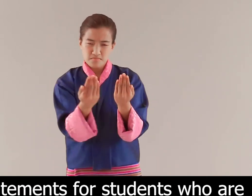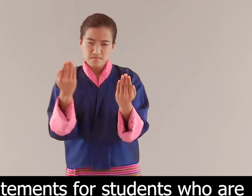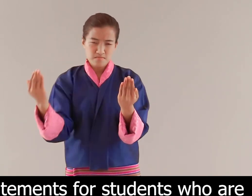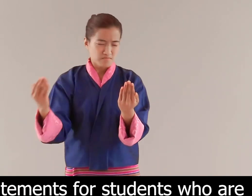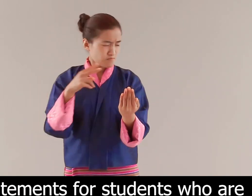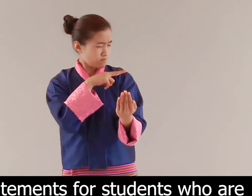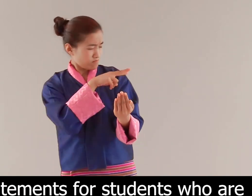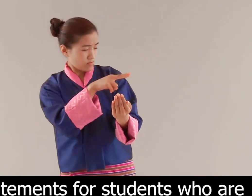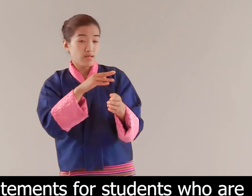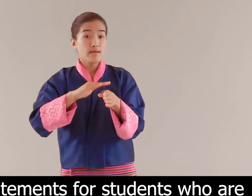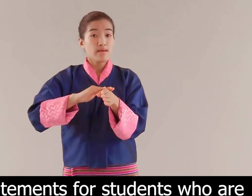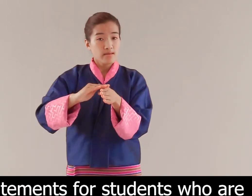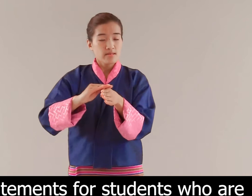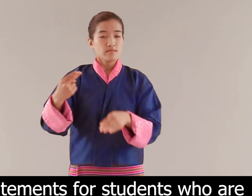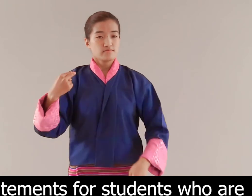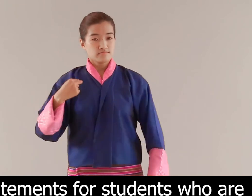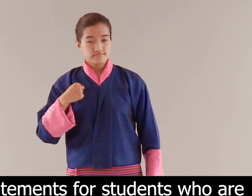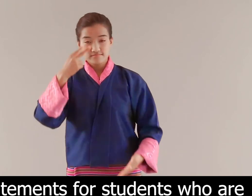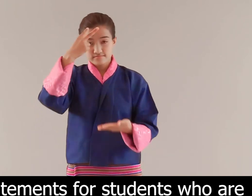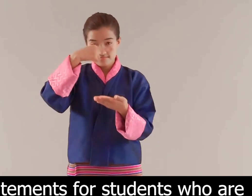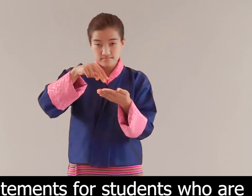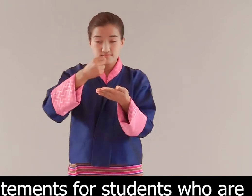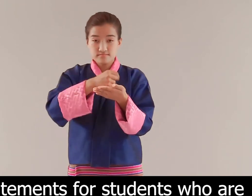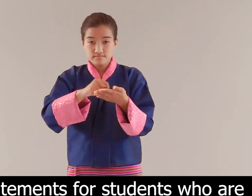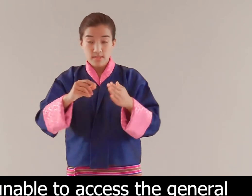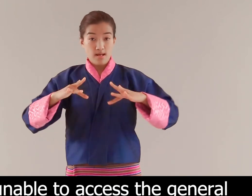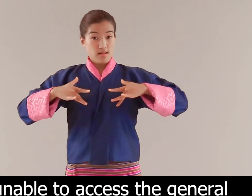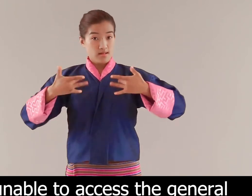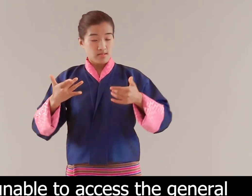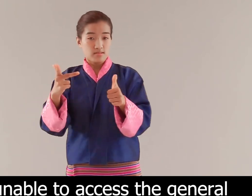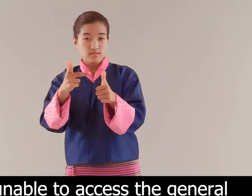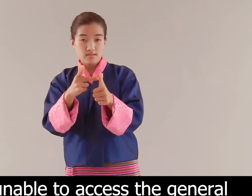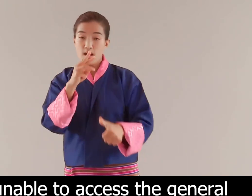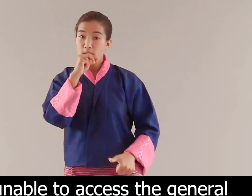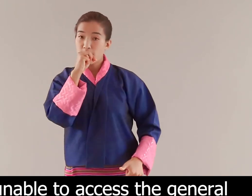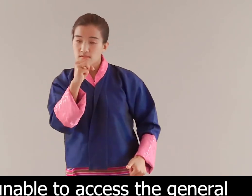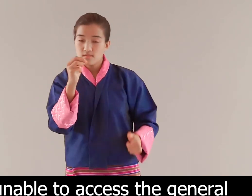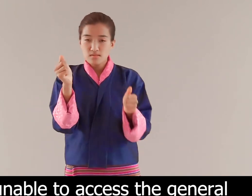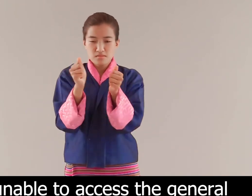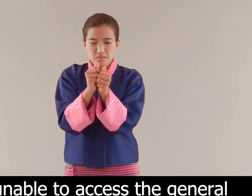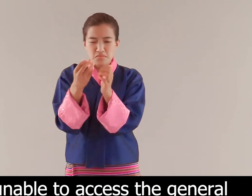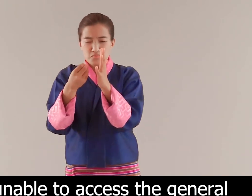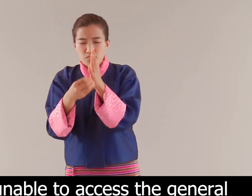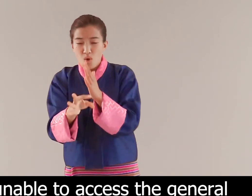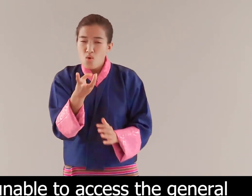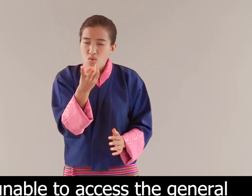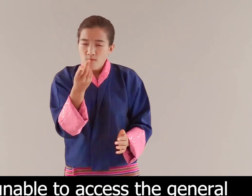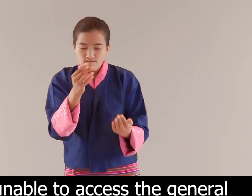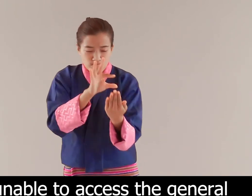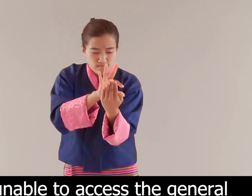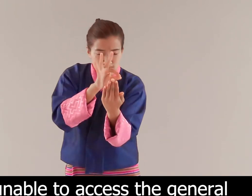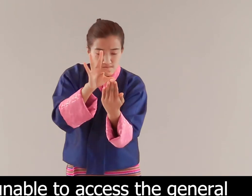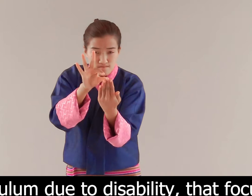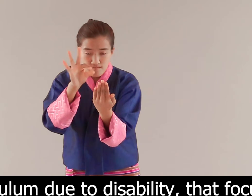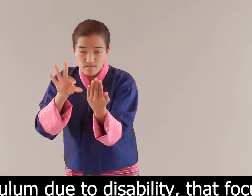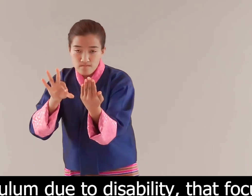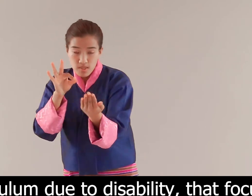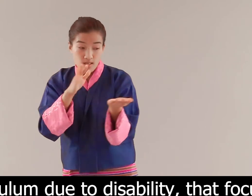are unable to access the general curriculum due to disability that focus